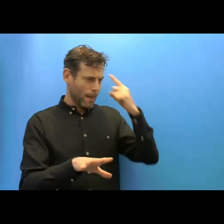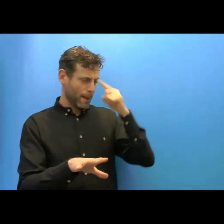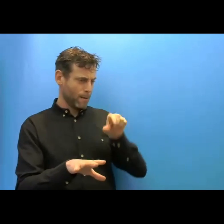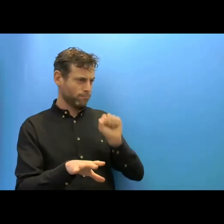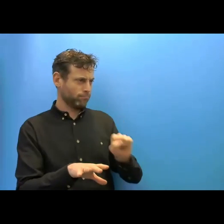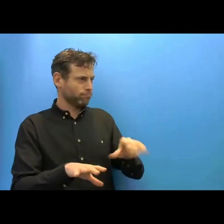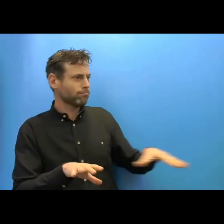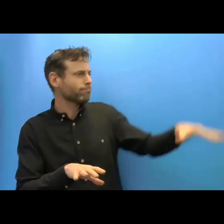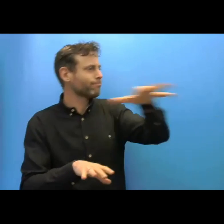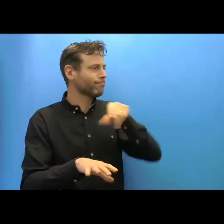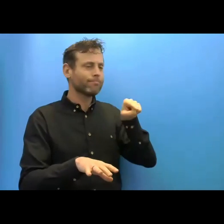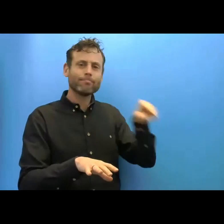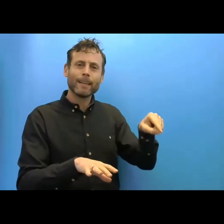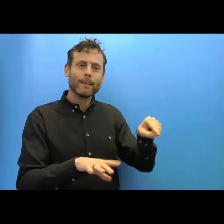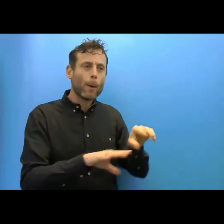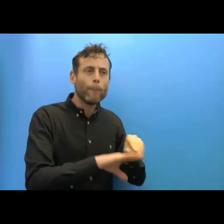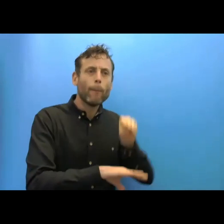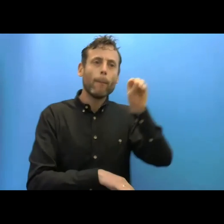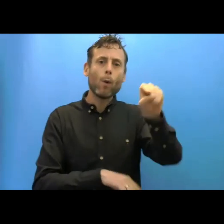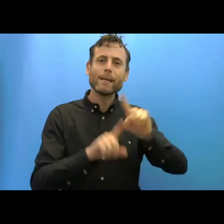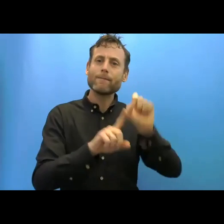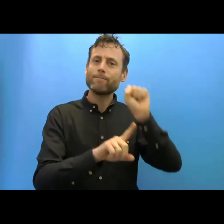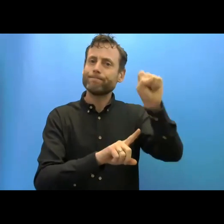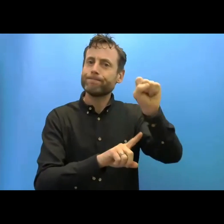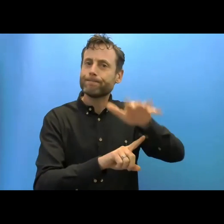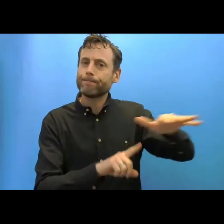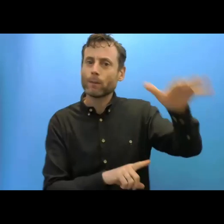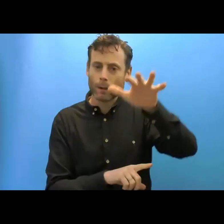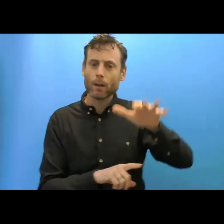I've developed new approaches for working flexible,